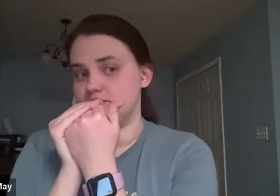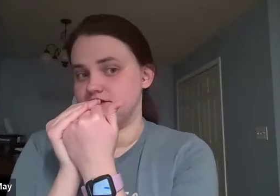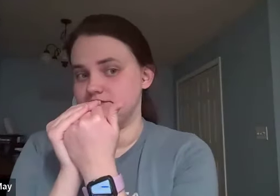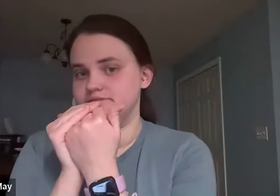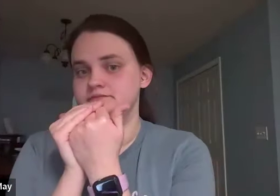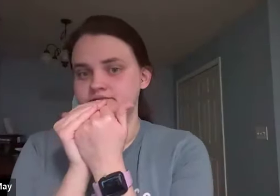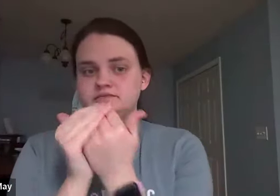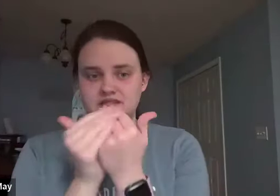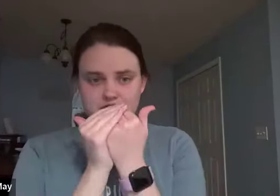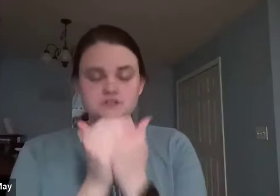Sandwich. Sandwich.